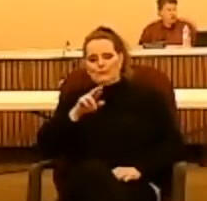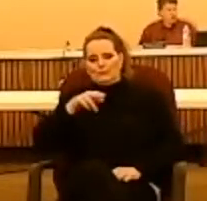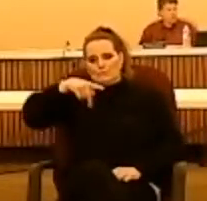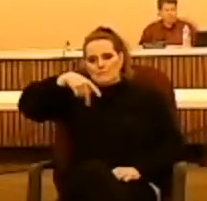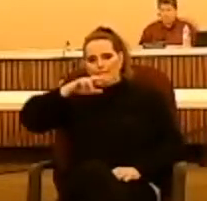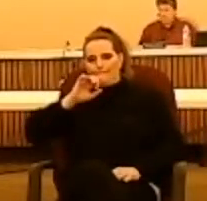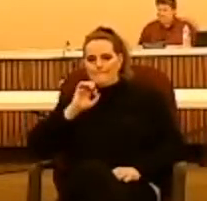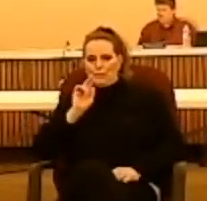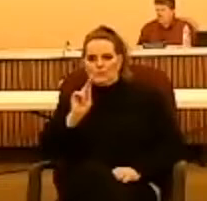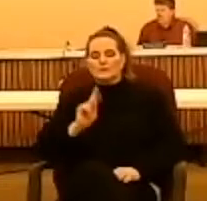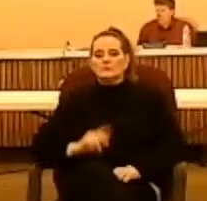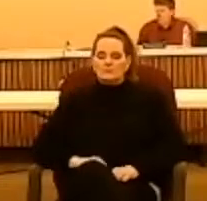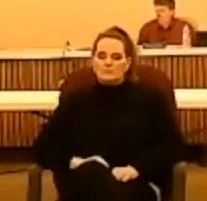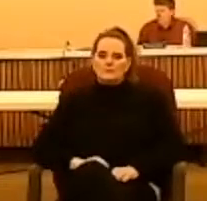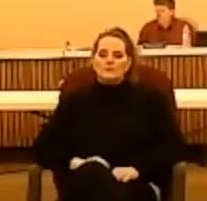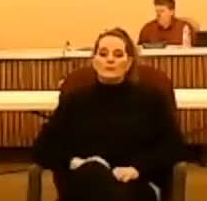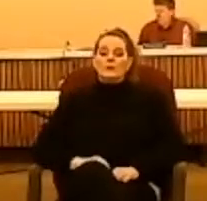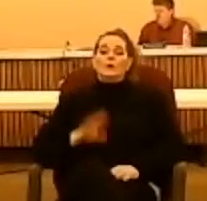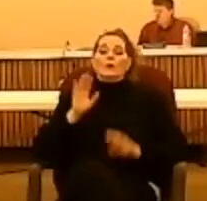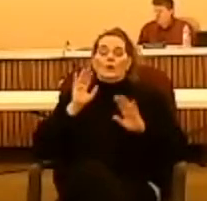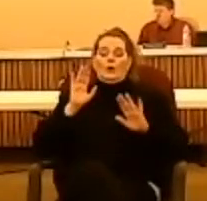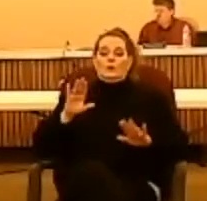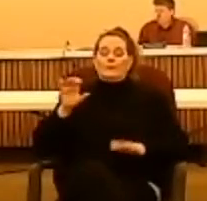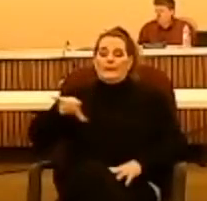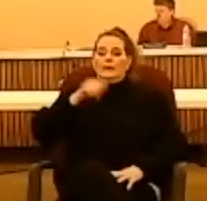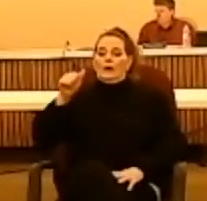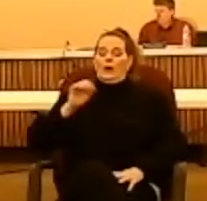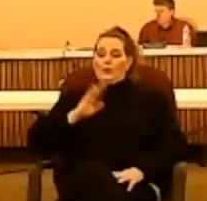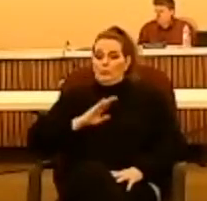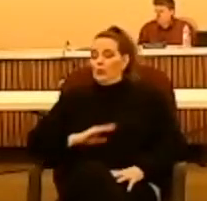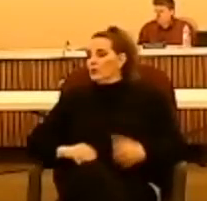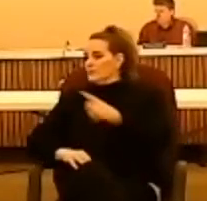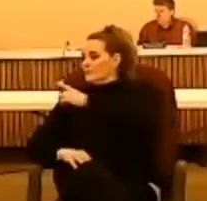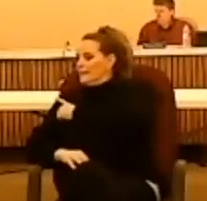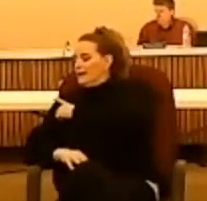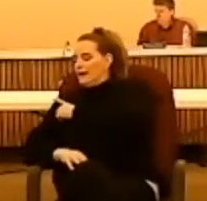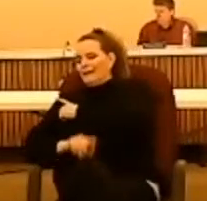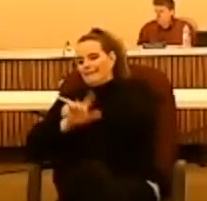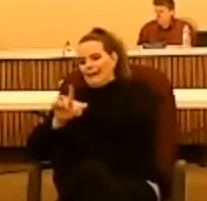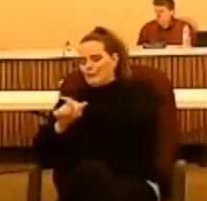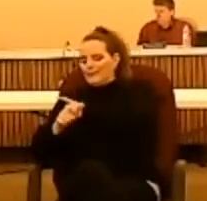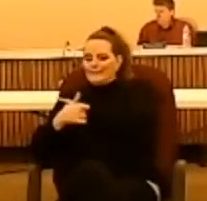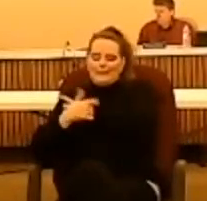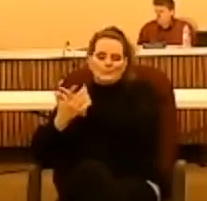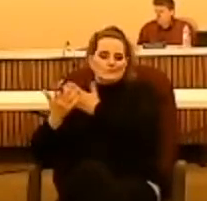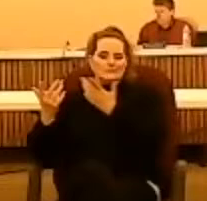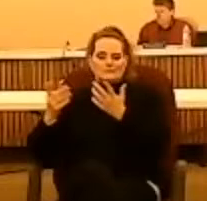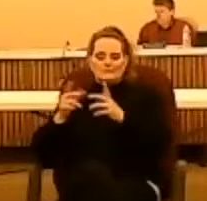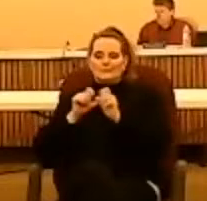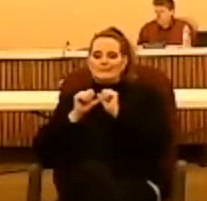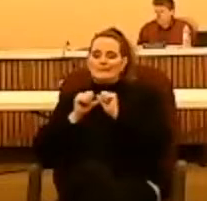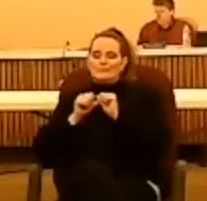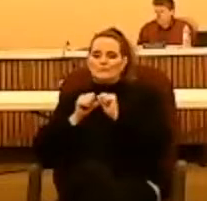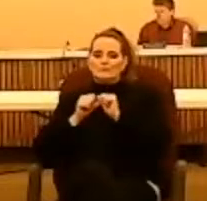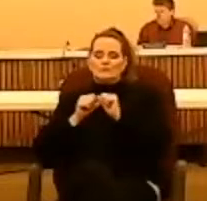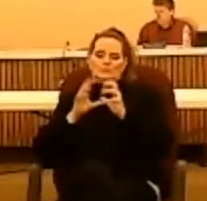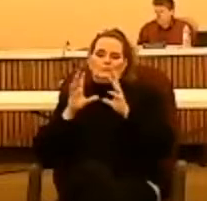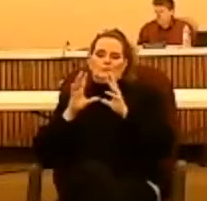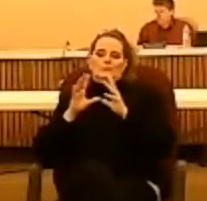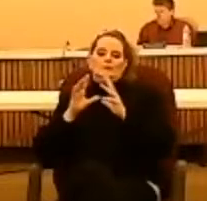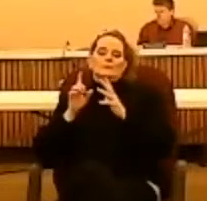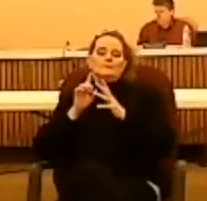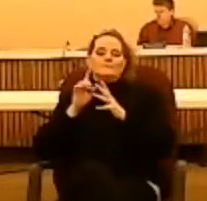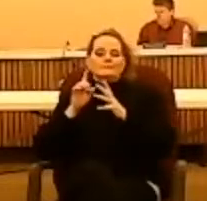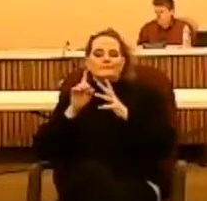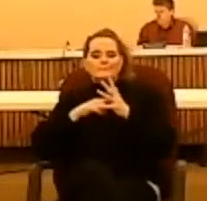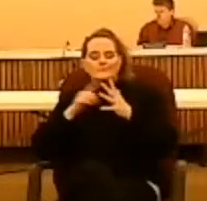That's Great. all. That's it. Any other boards? Library, I would say just keep checking the website to